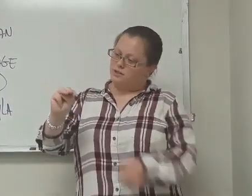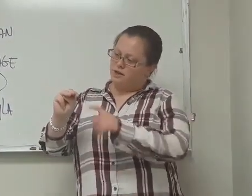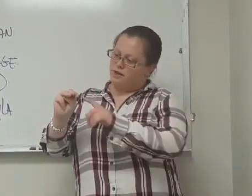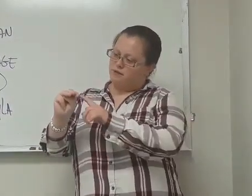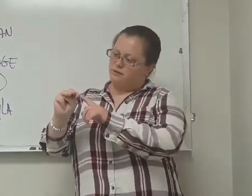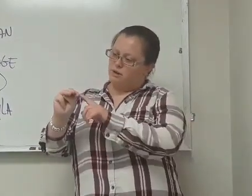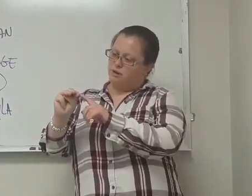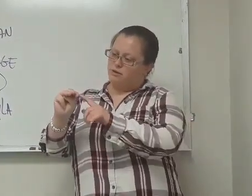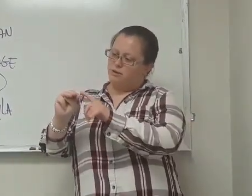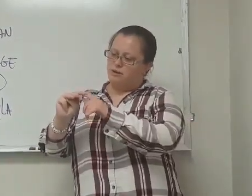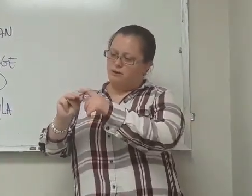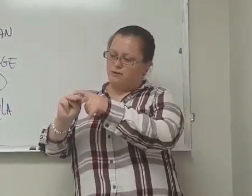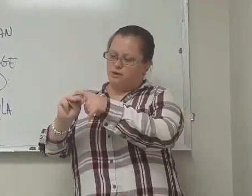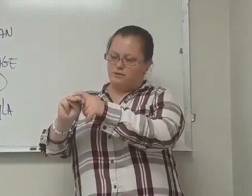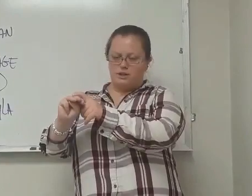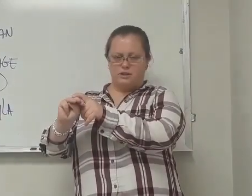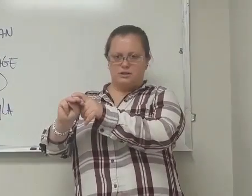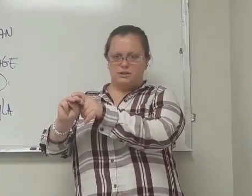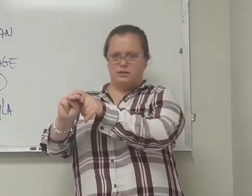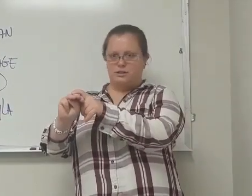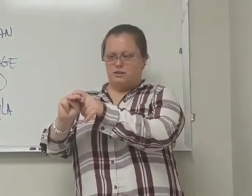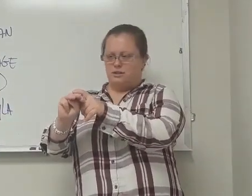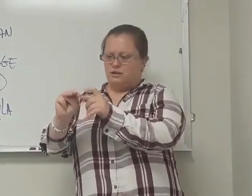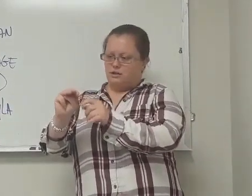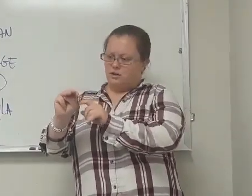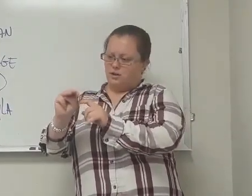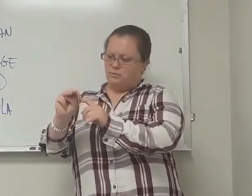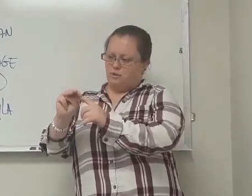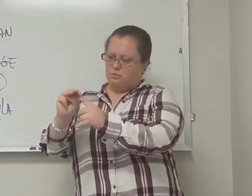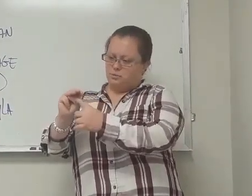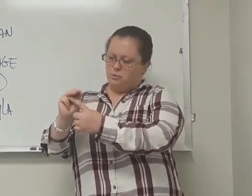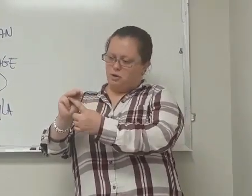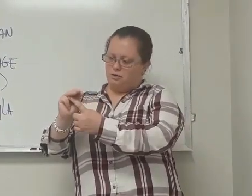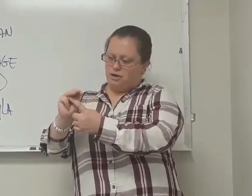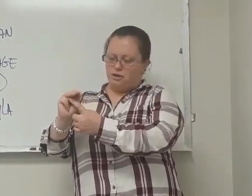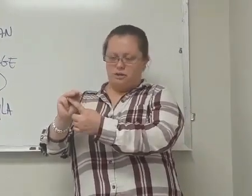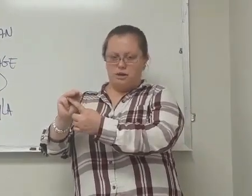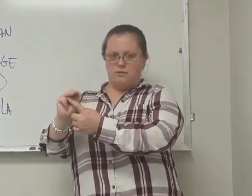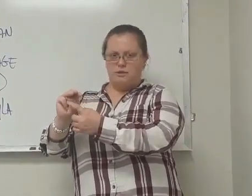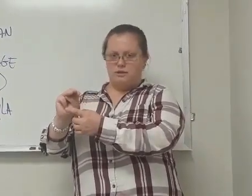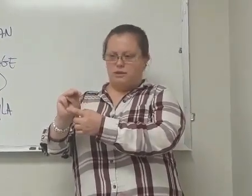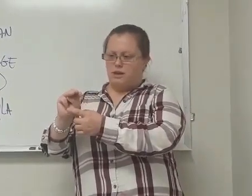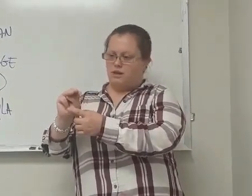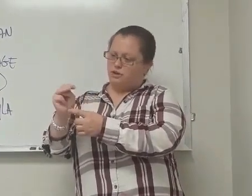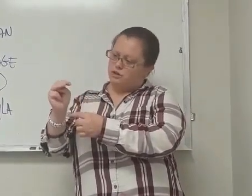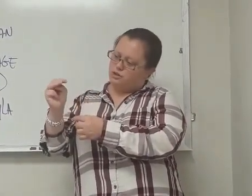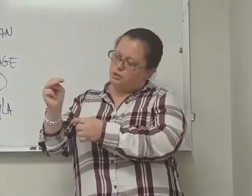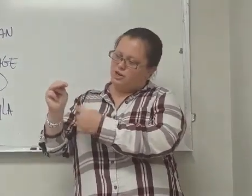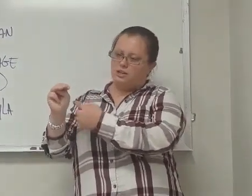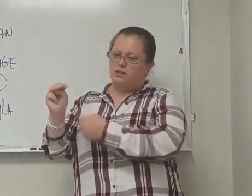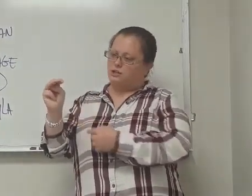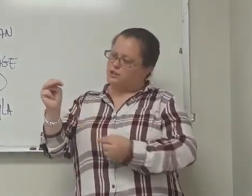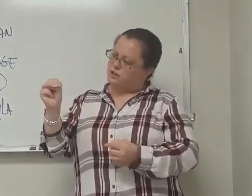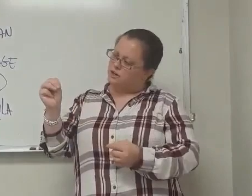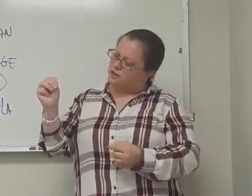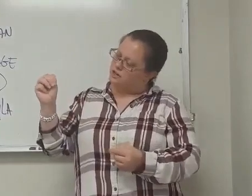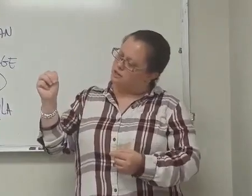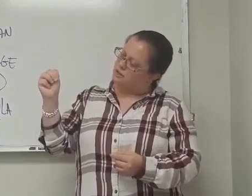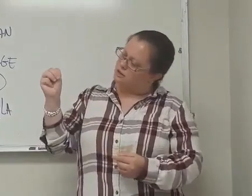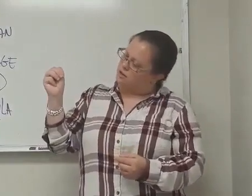to have all three of your first fingers over your thumb, and you're going to do it kind of loosely. You